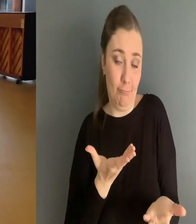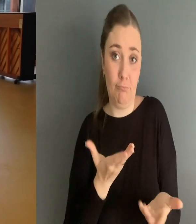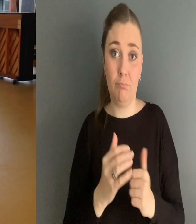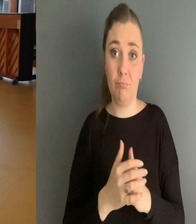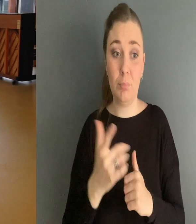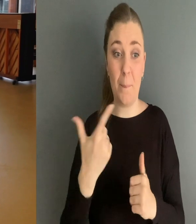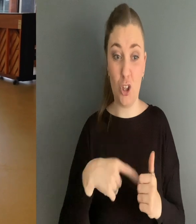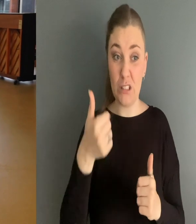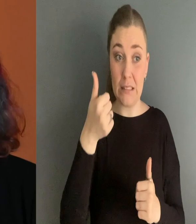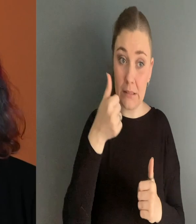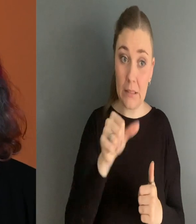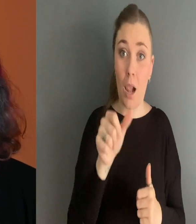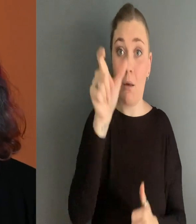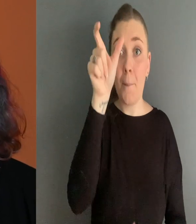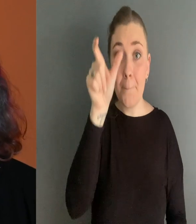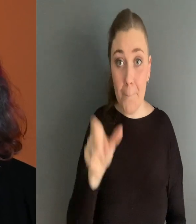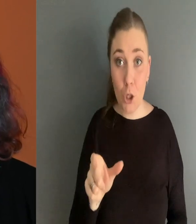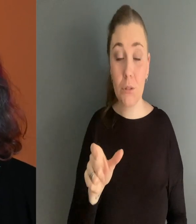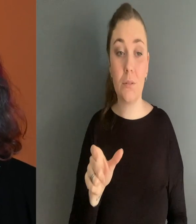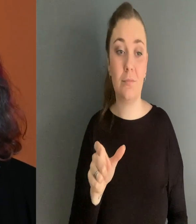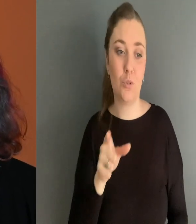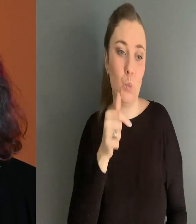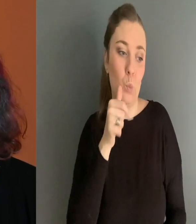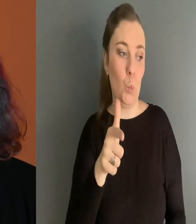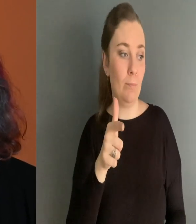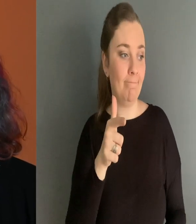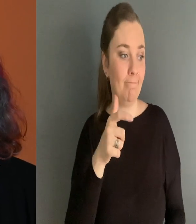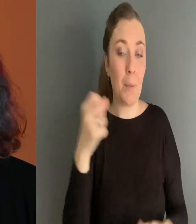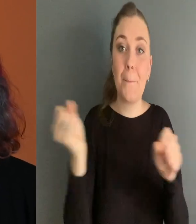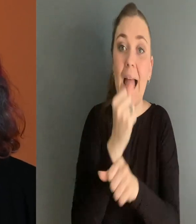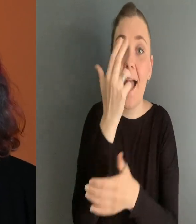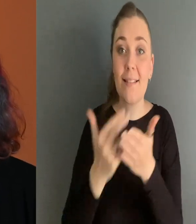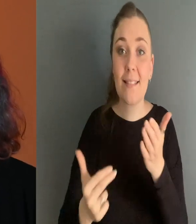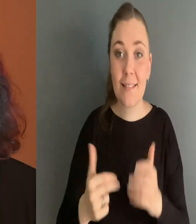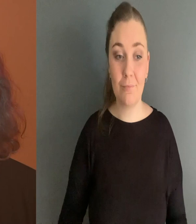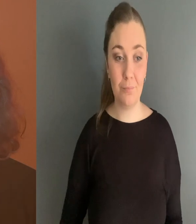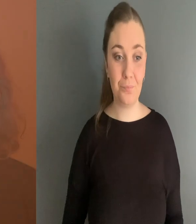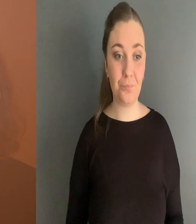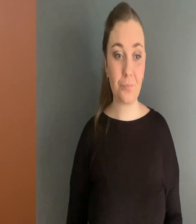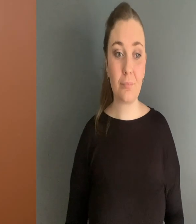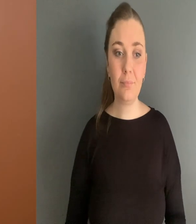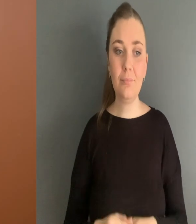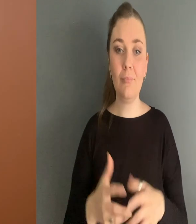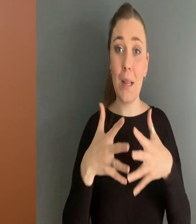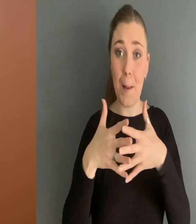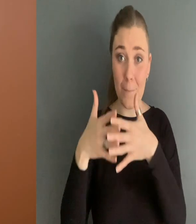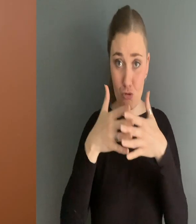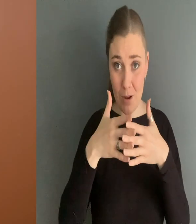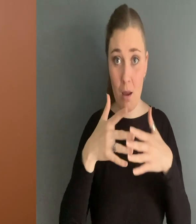she's still a person you know who makes art in the us i